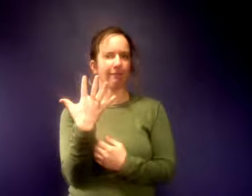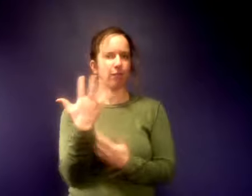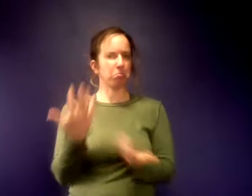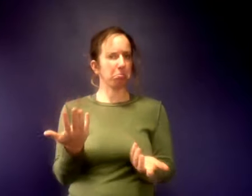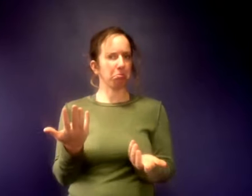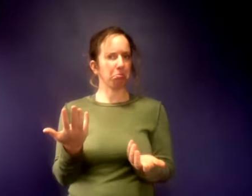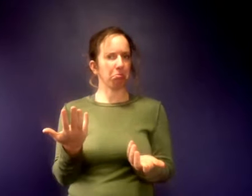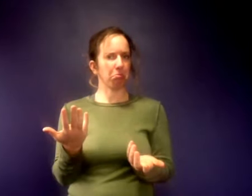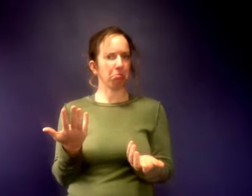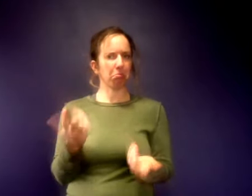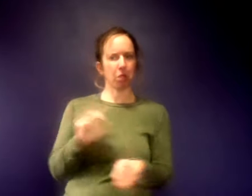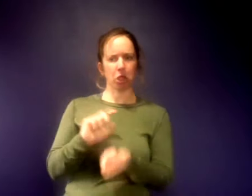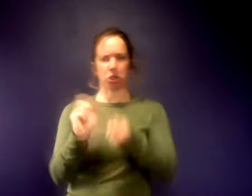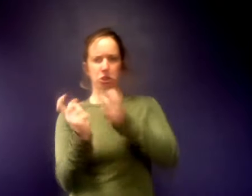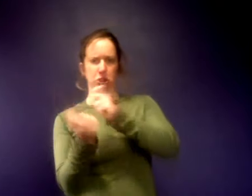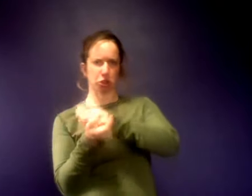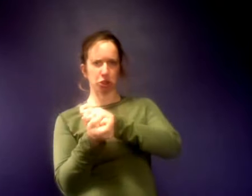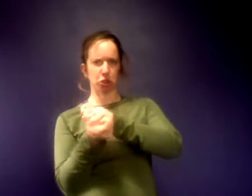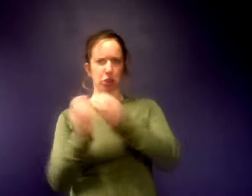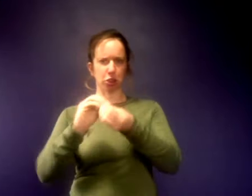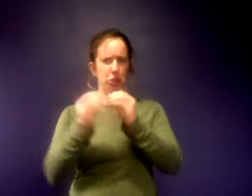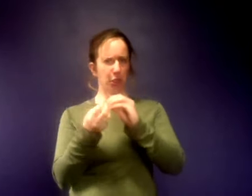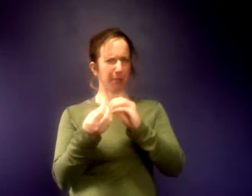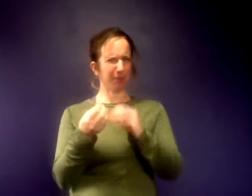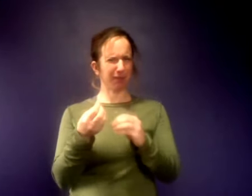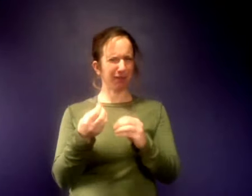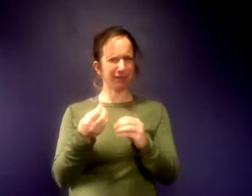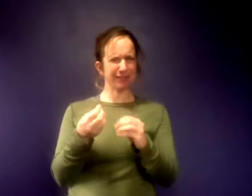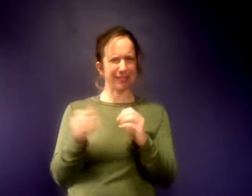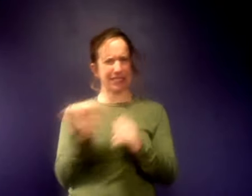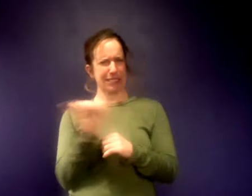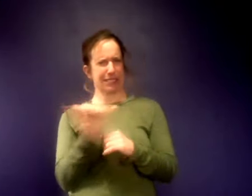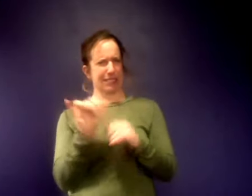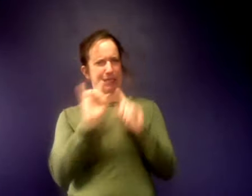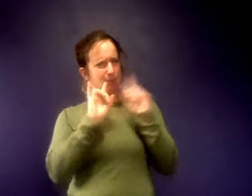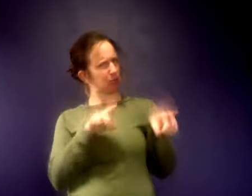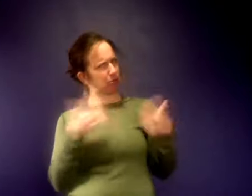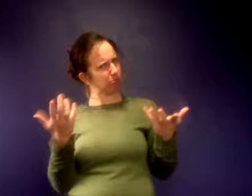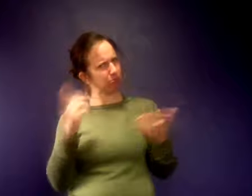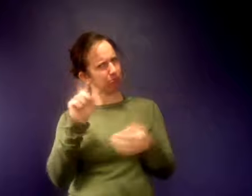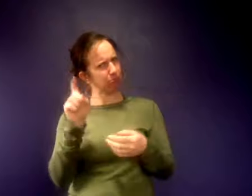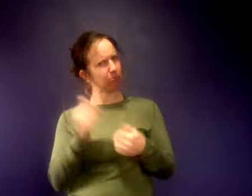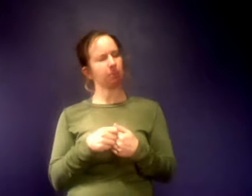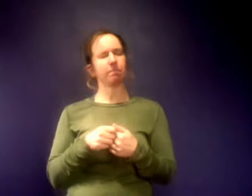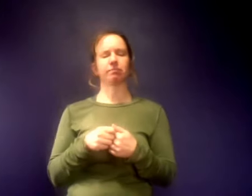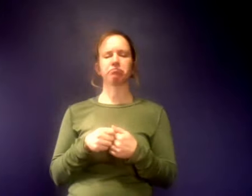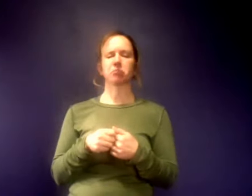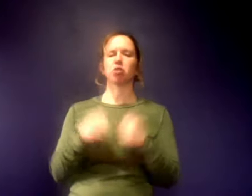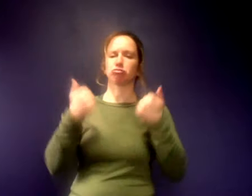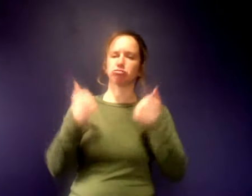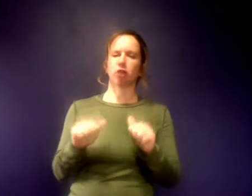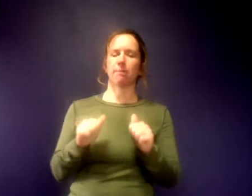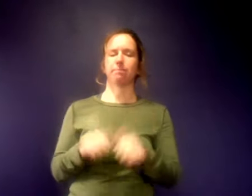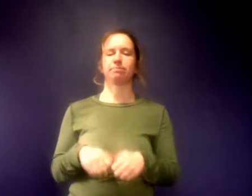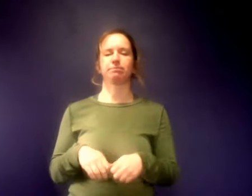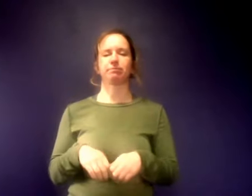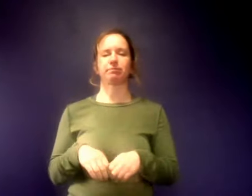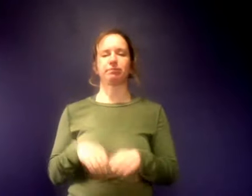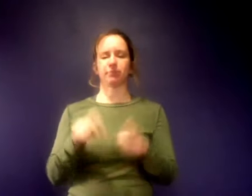Well, we're not going to see that. Can you switch the two numbers and get the same answer? Well, let's try that. I'm going to try it in a different color so we don't get all confused. So let's